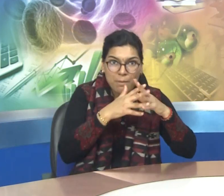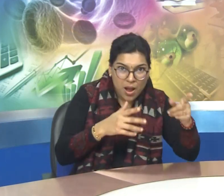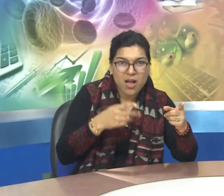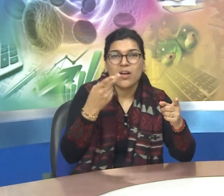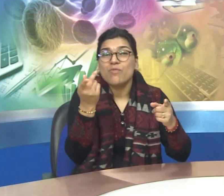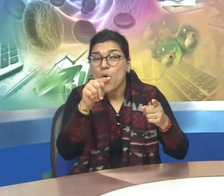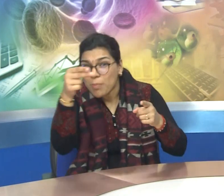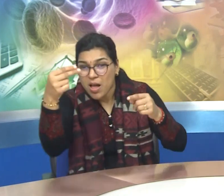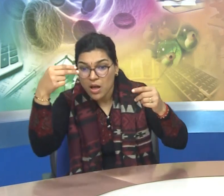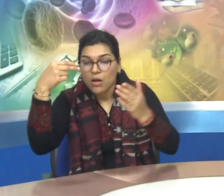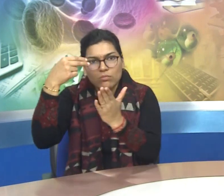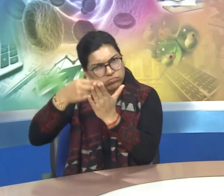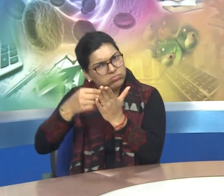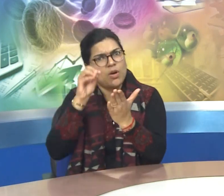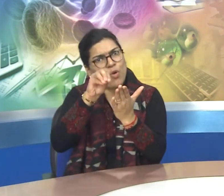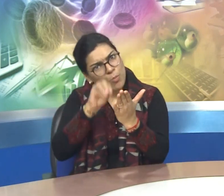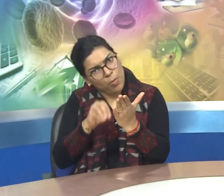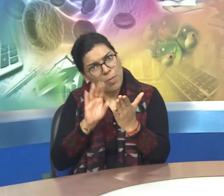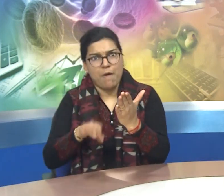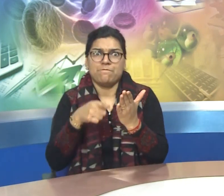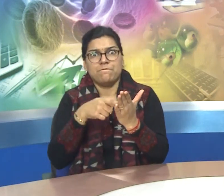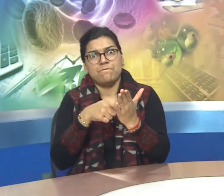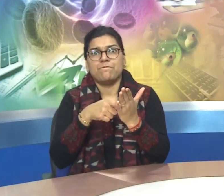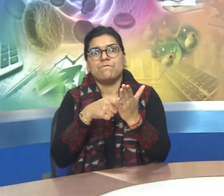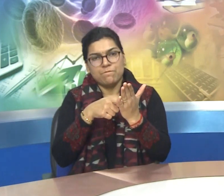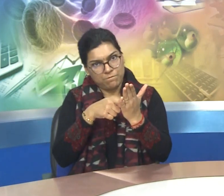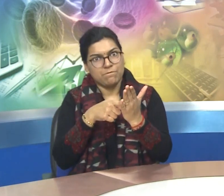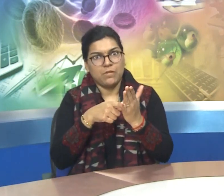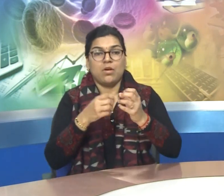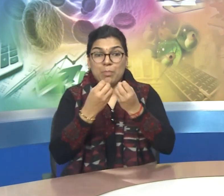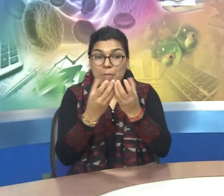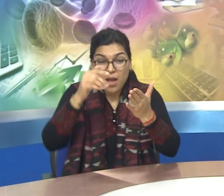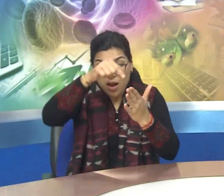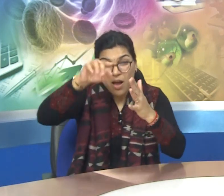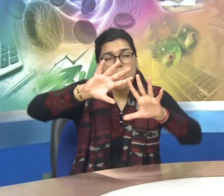It provides every detail of that place.